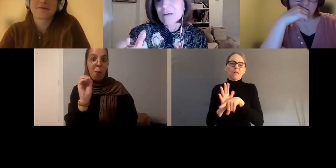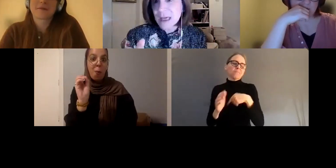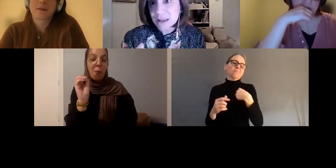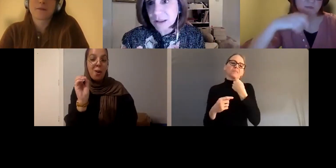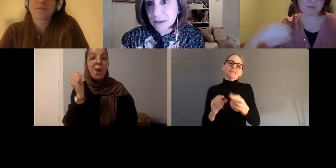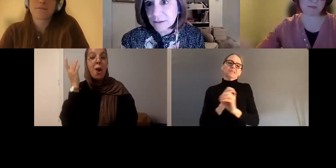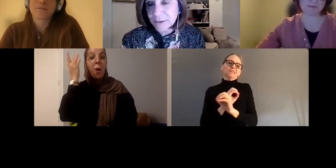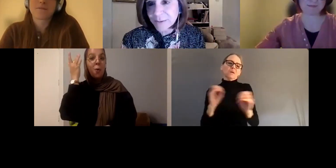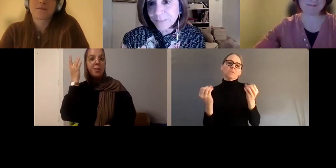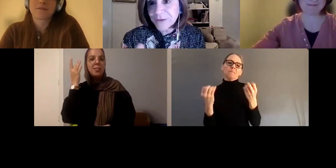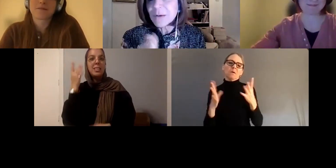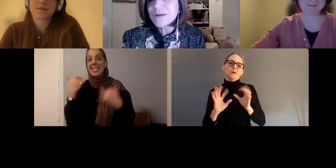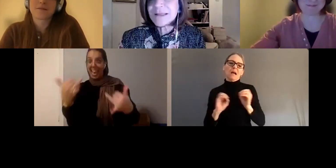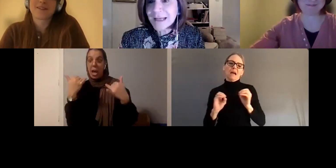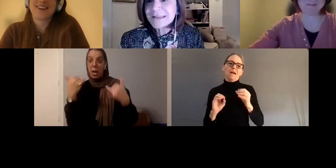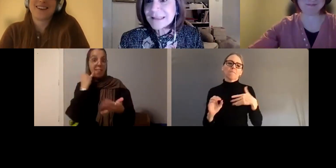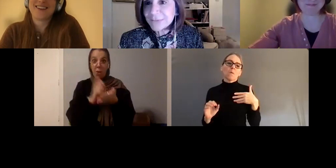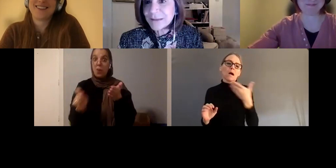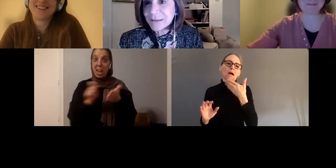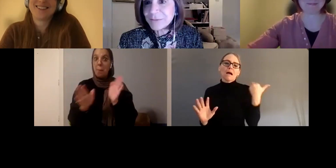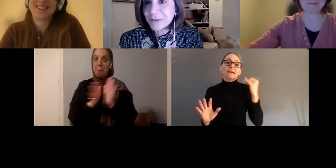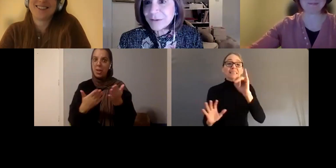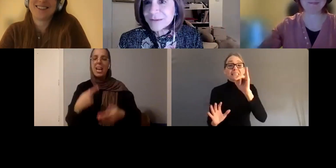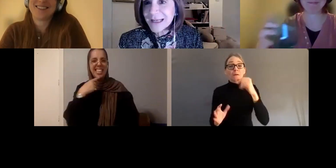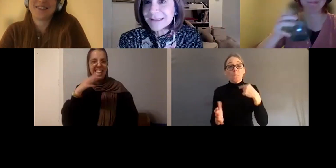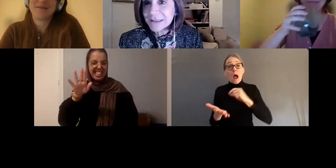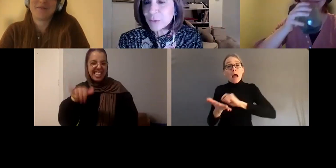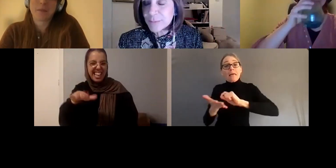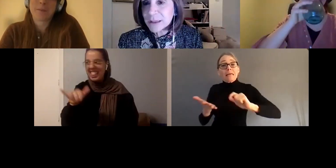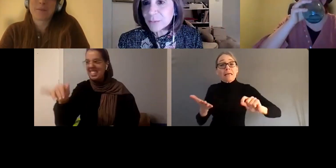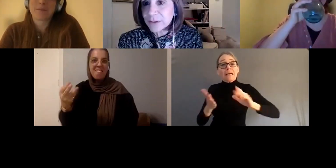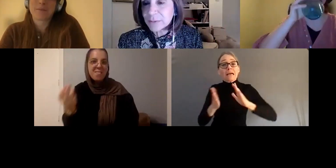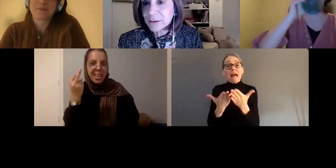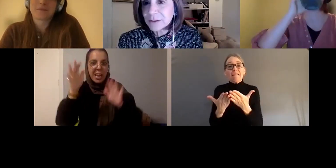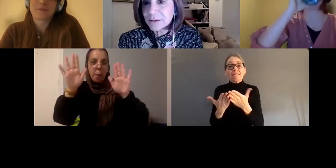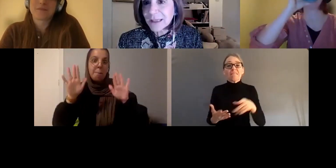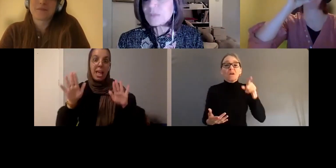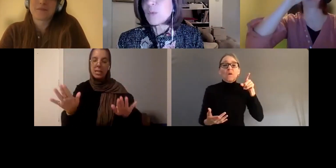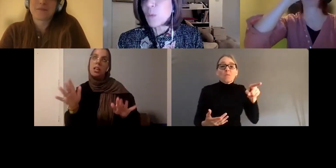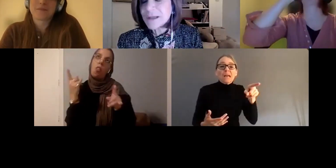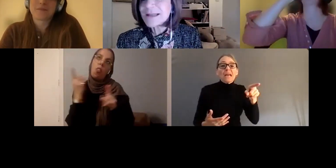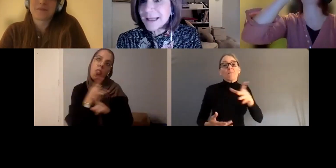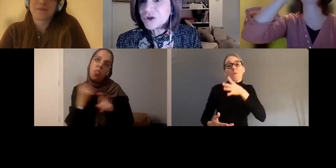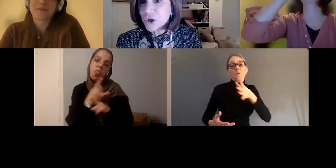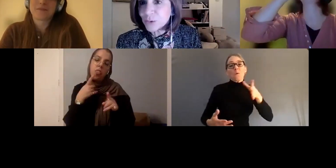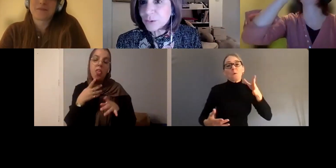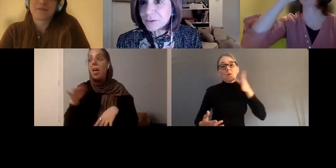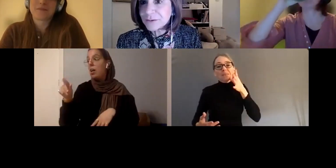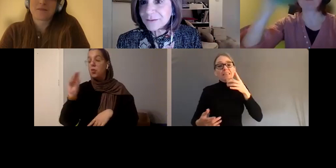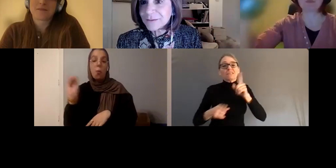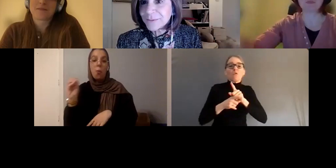effing amazing that I wasn't asked to give him, that I wasn't asked to go to a meeting with him? And what does that